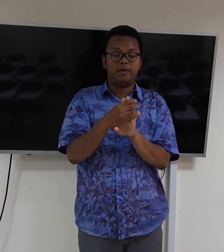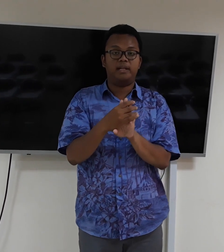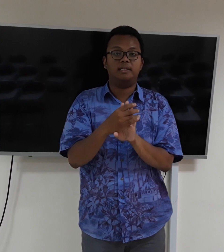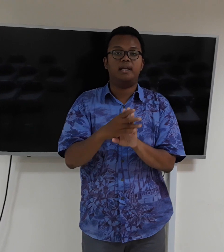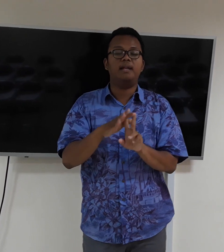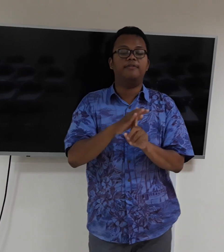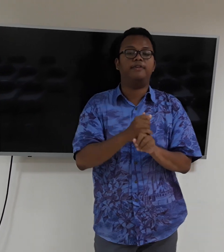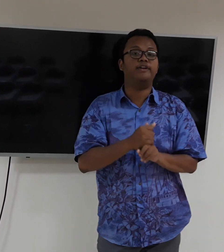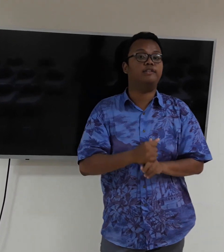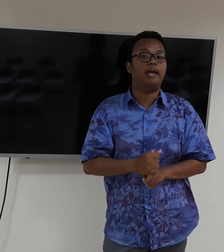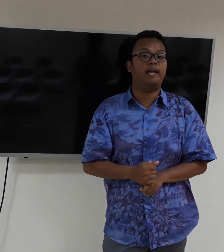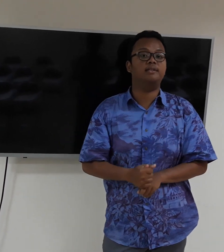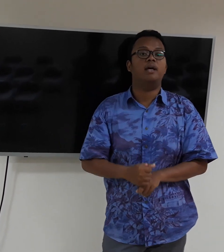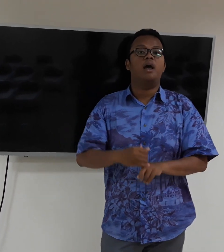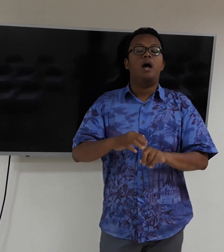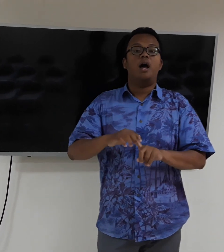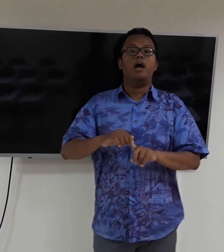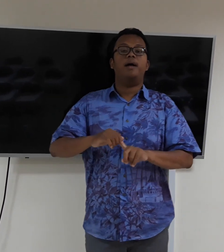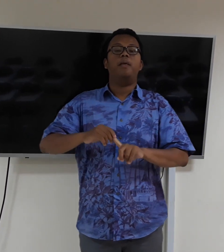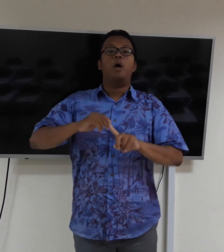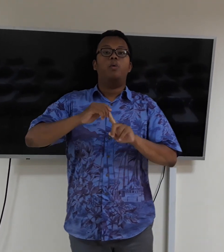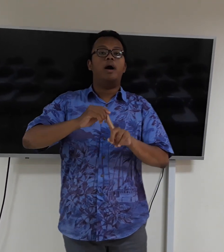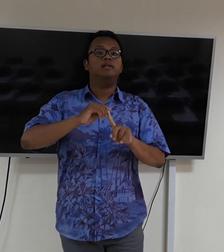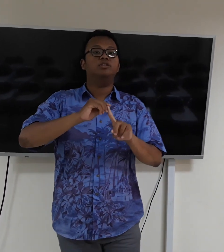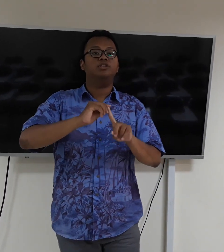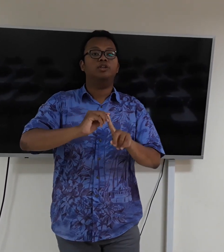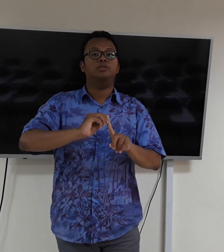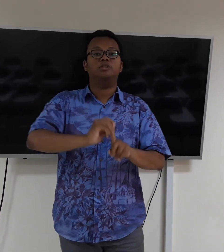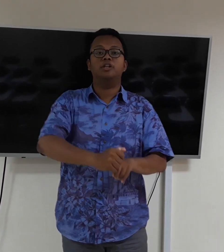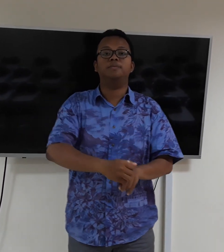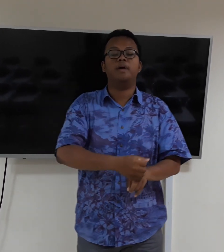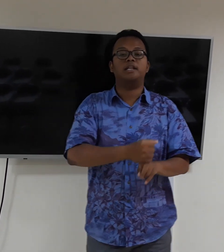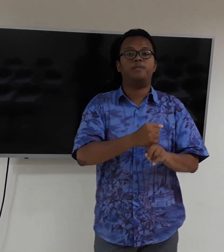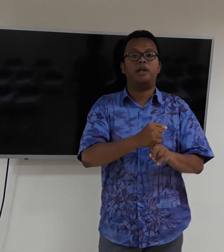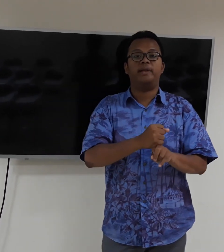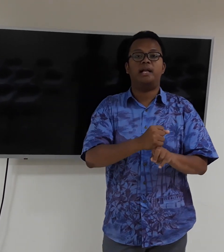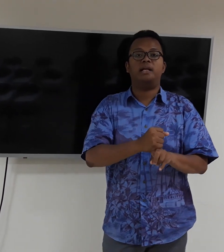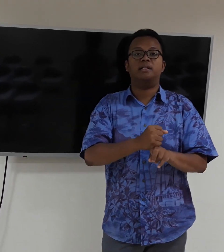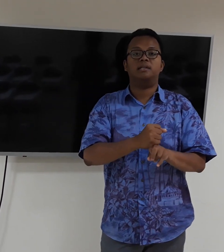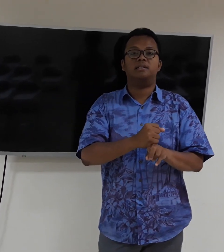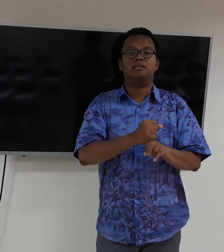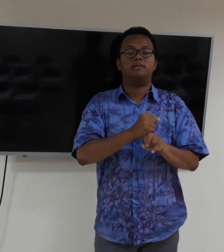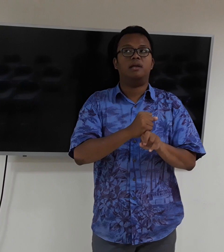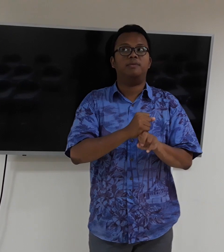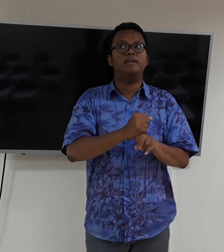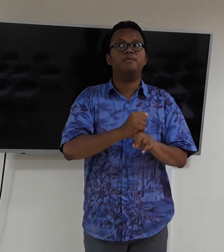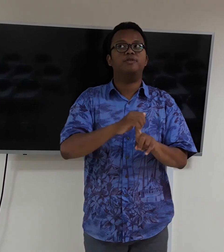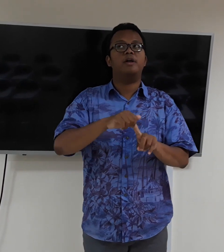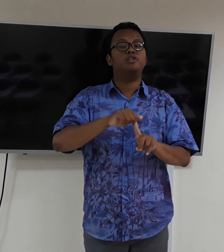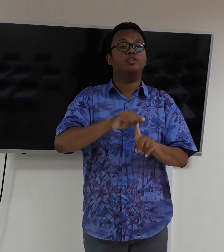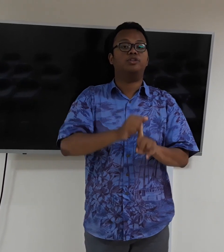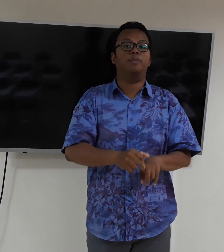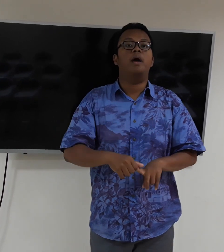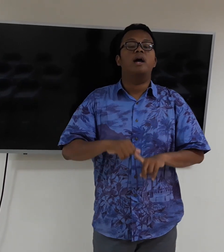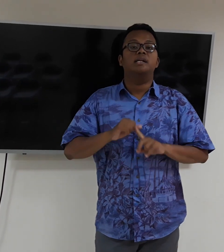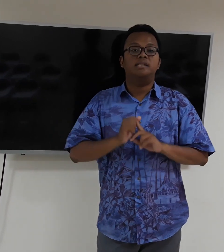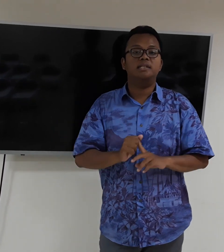pre-experimental design. The first is one-shot group experimental. One-shot group. This